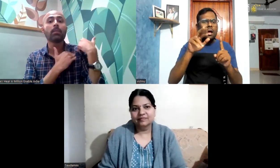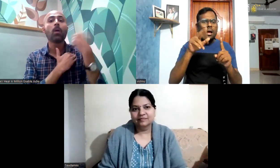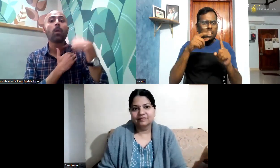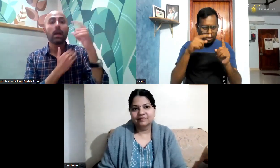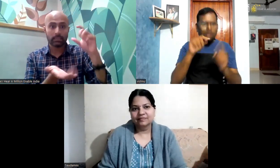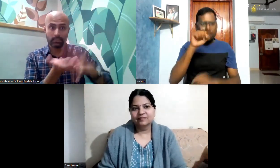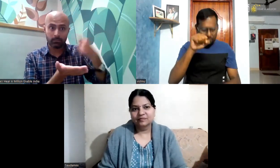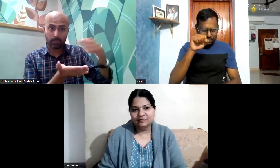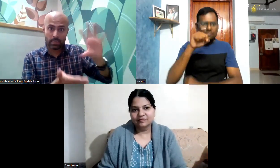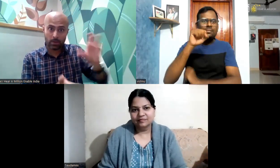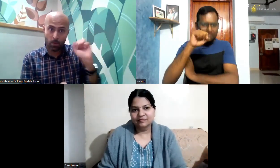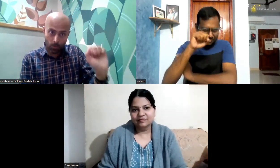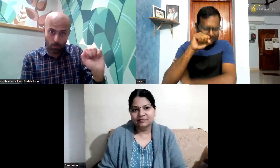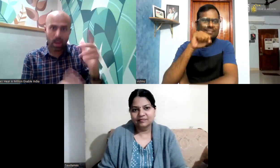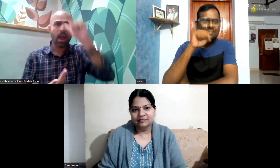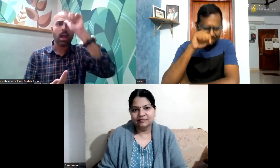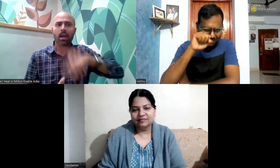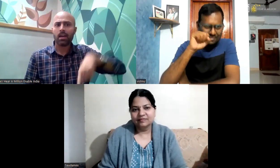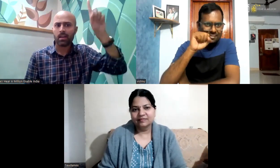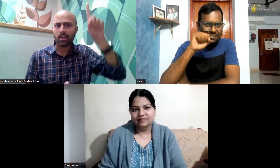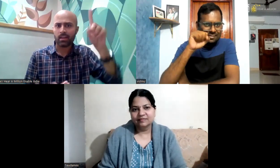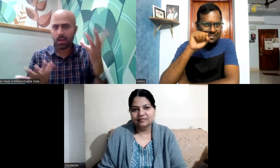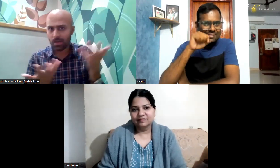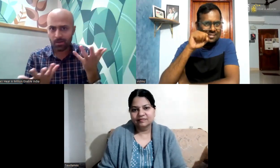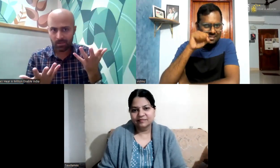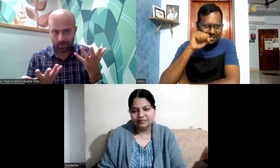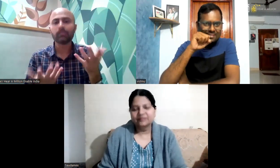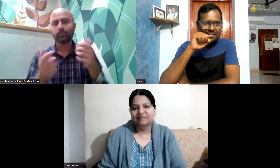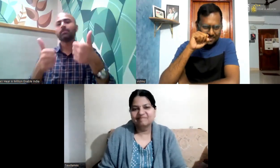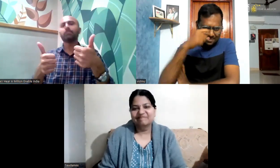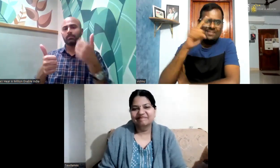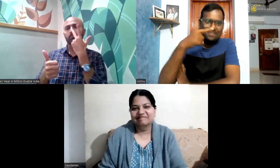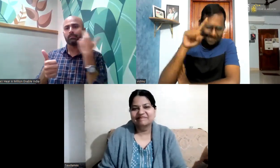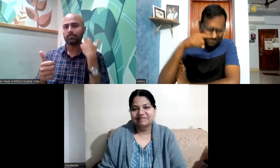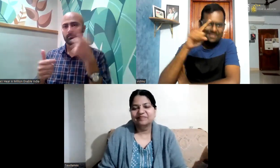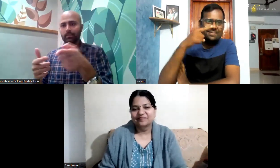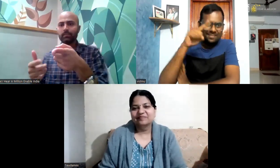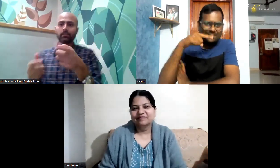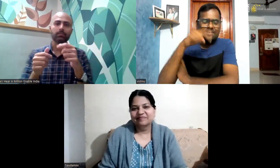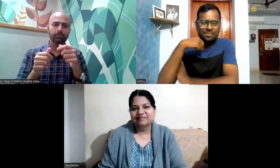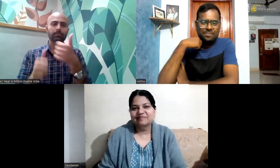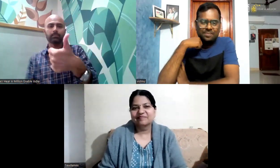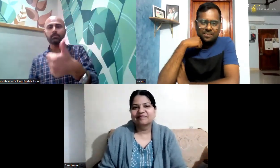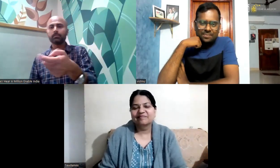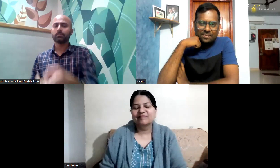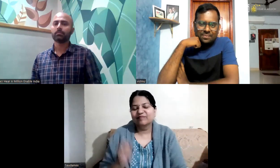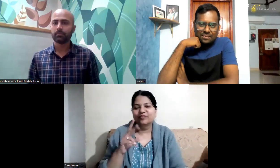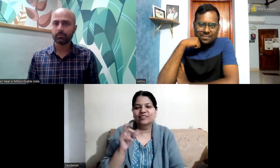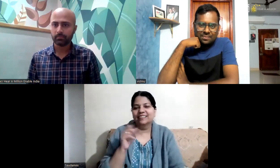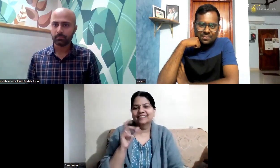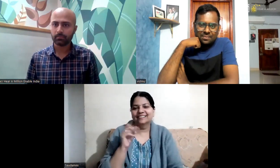on other people. The RTO office it's not working in all over the India. So how we can implement that to the other